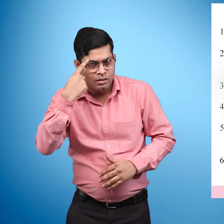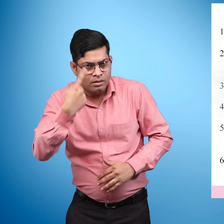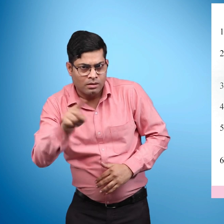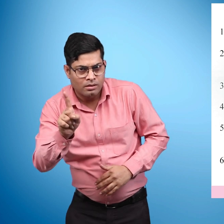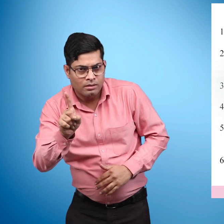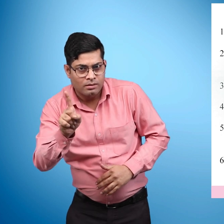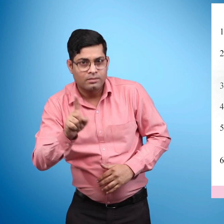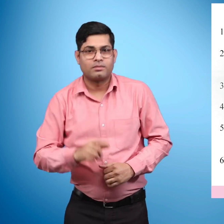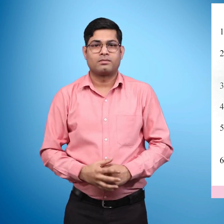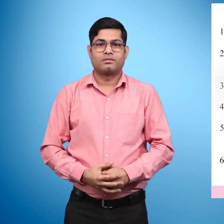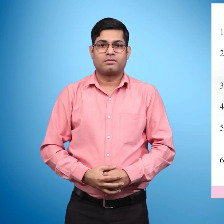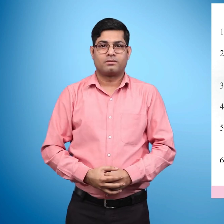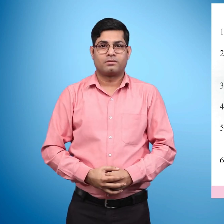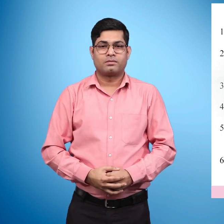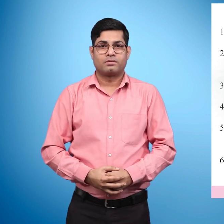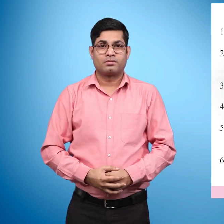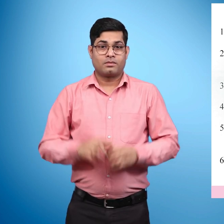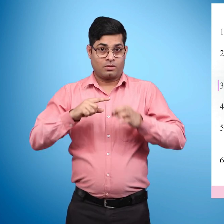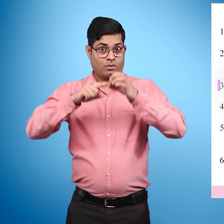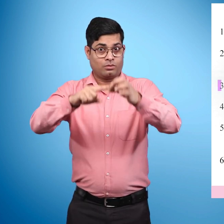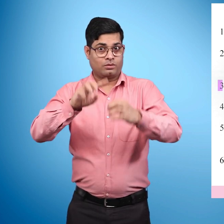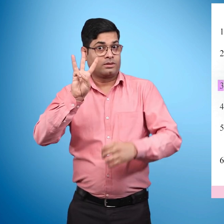in his judgment? Question number 3.